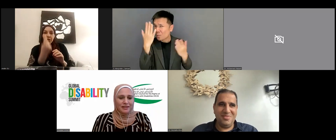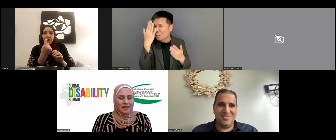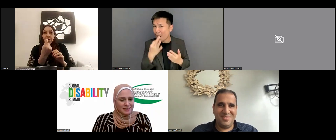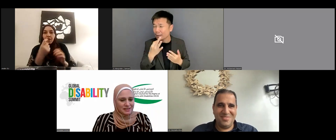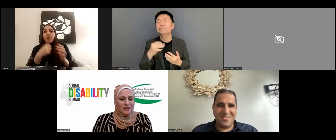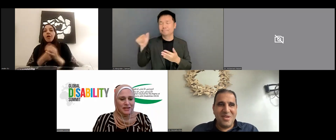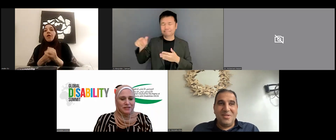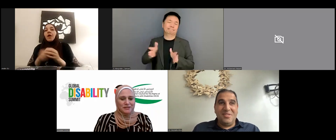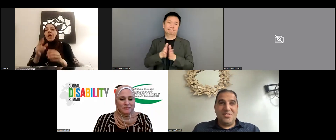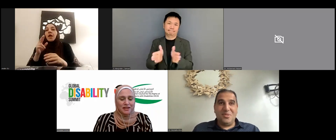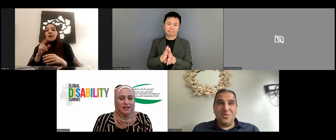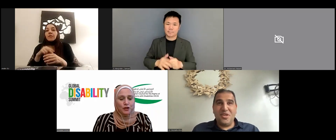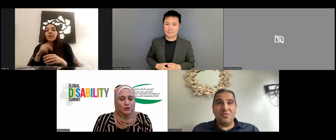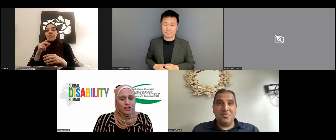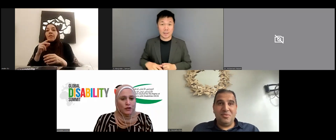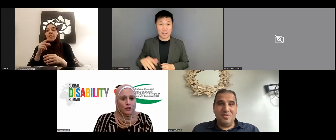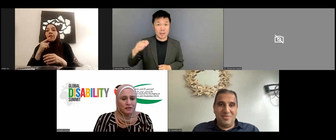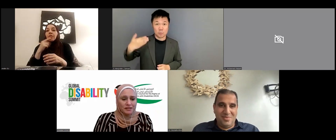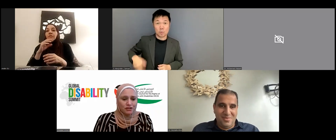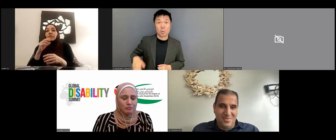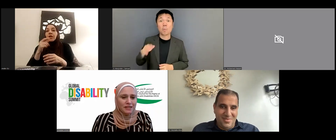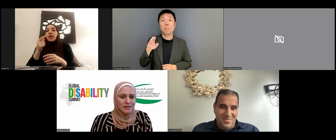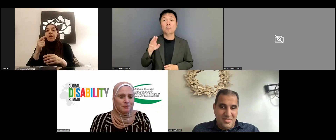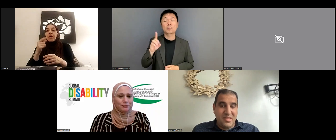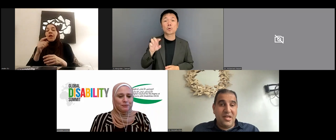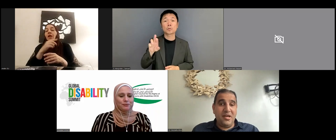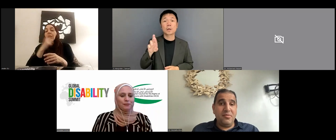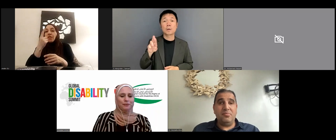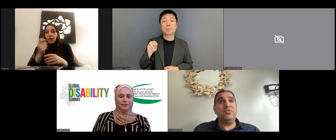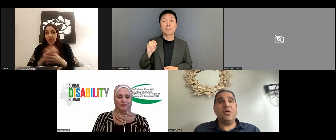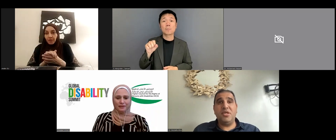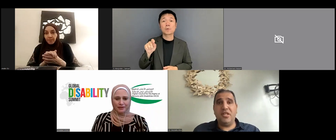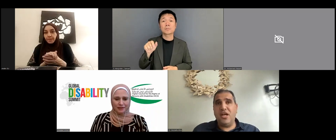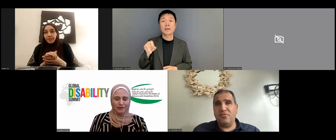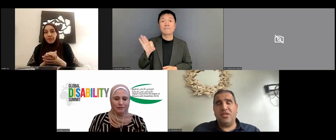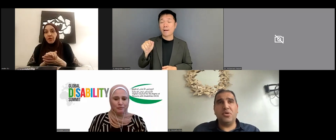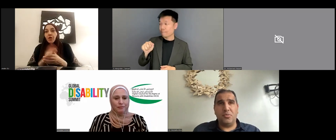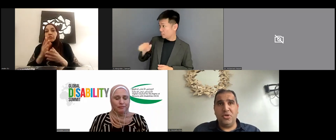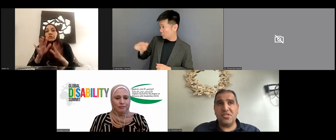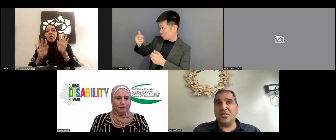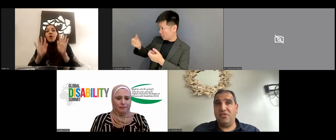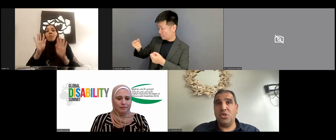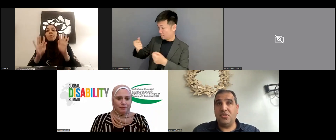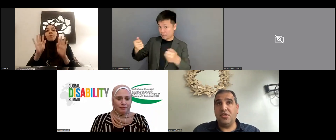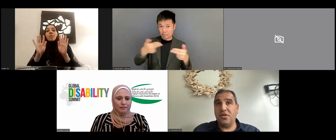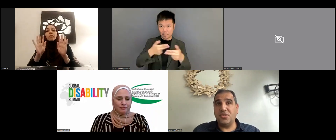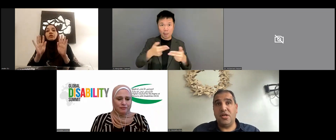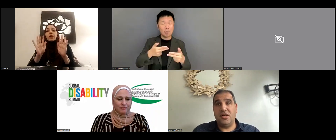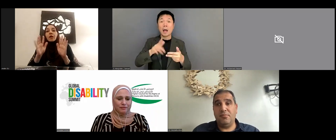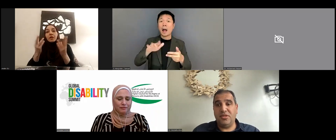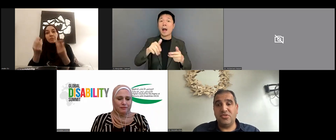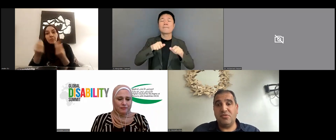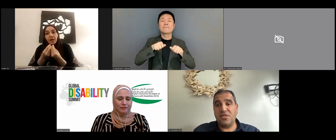well? Yes, go ahead, please. So Can you share your presentation, please? Yeah, I mean, I have talking points that I have shared